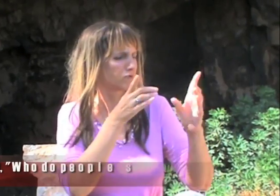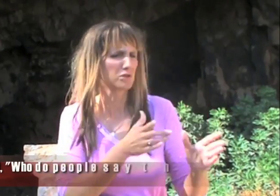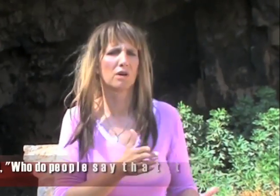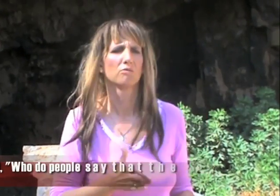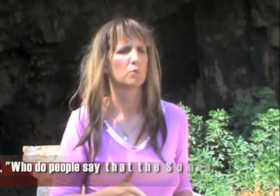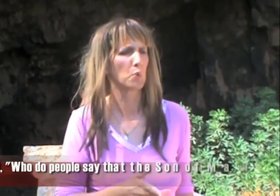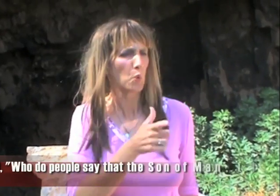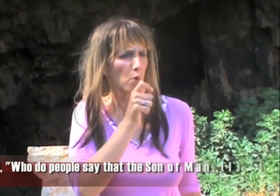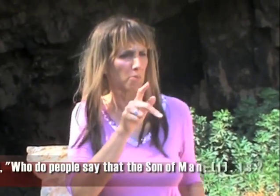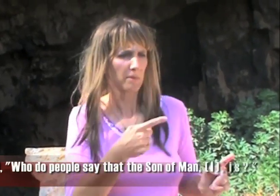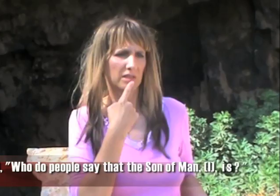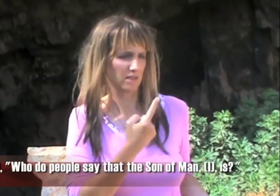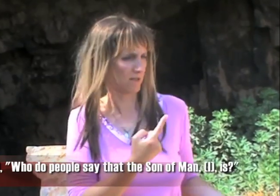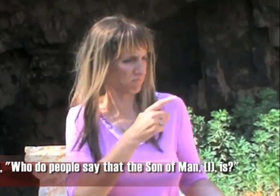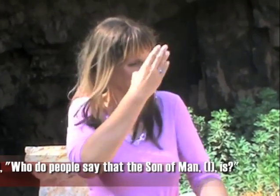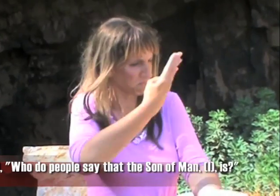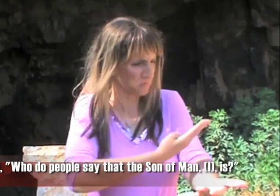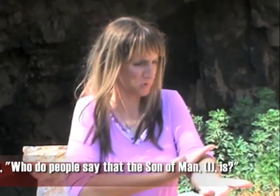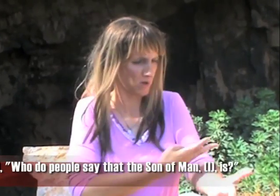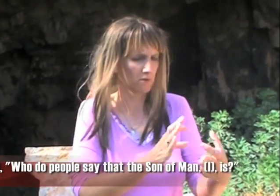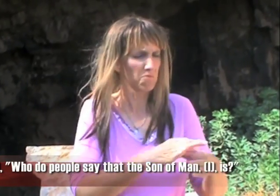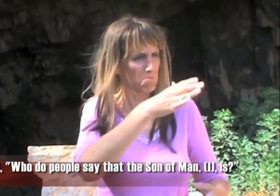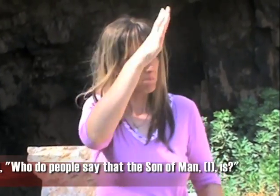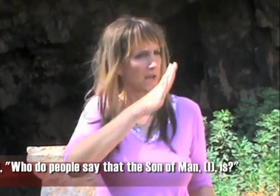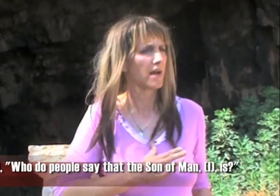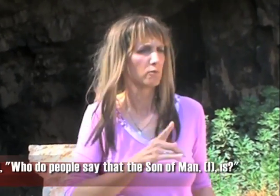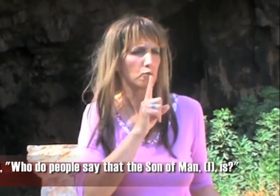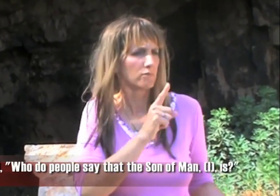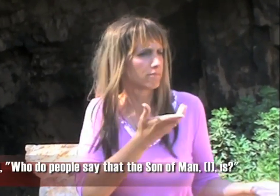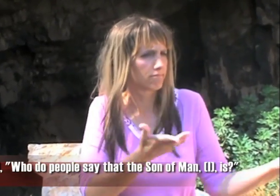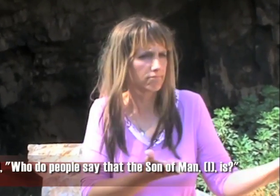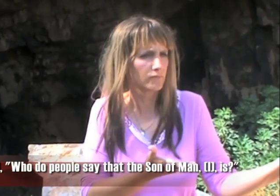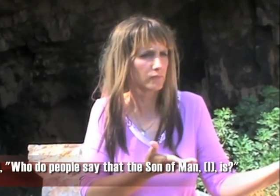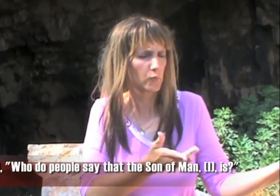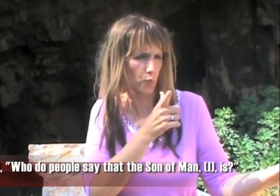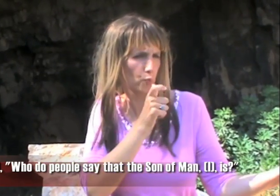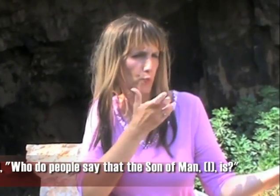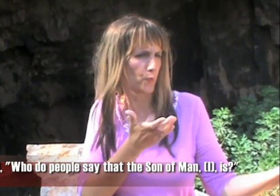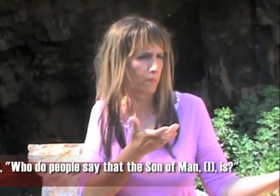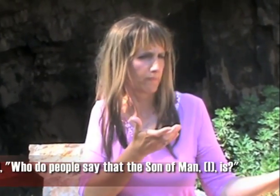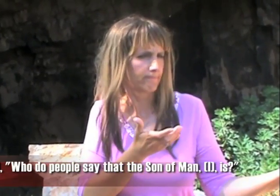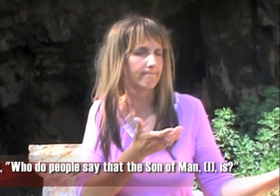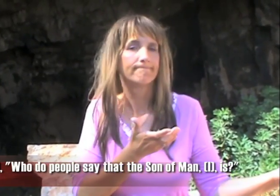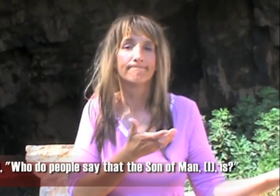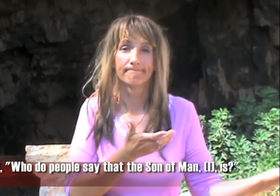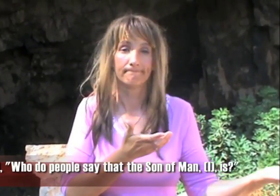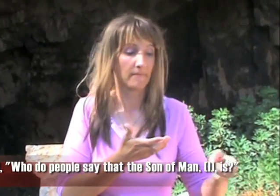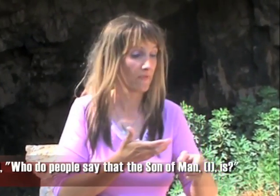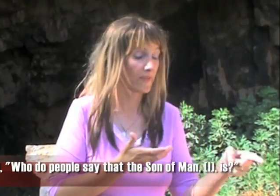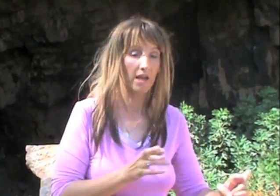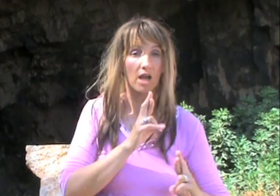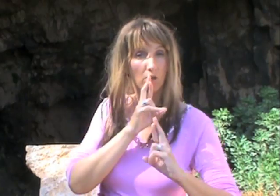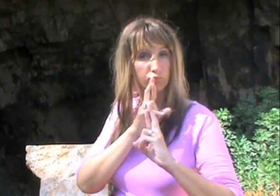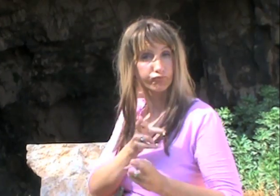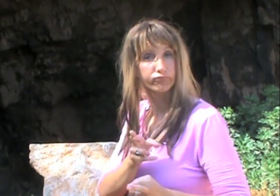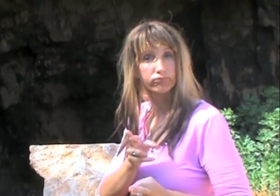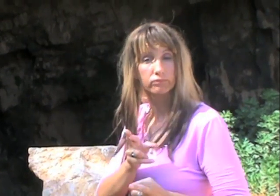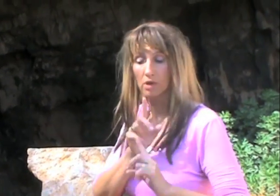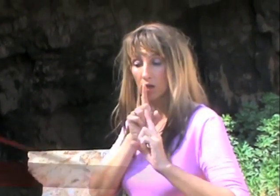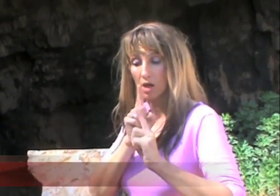Jesus asked his disciples, "Who do people say that the Son of Man is? Who do they say?" And they